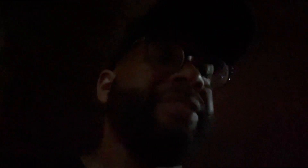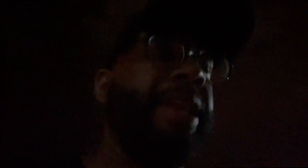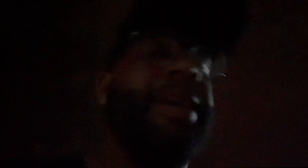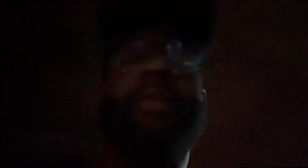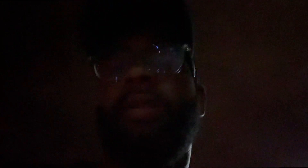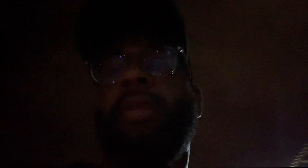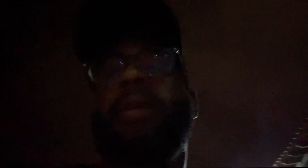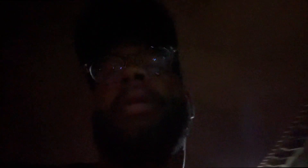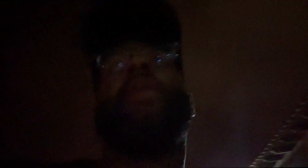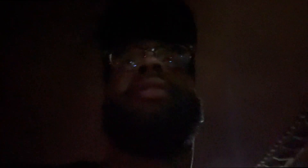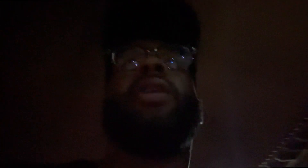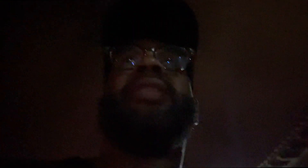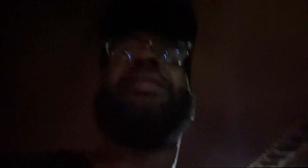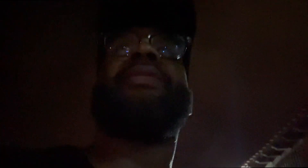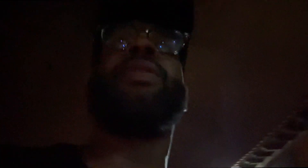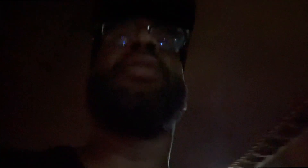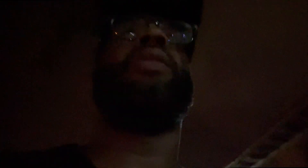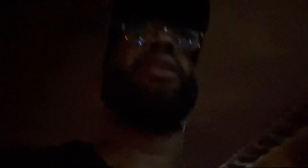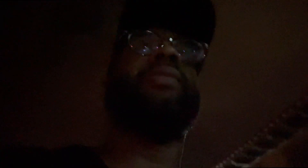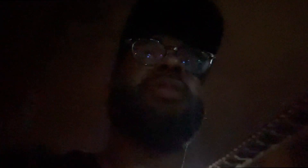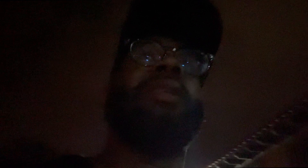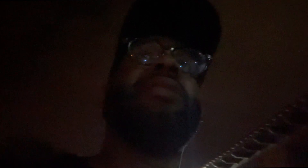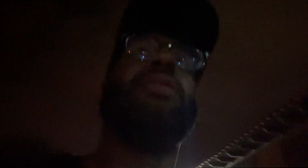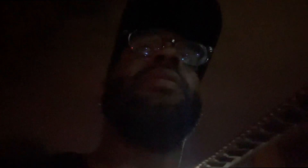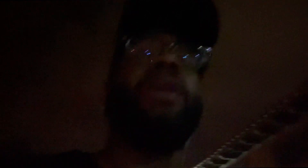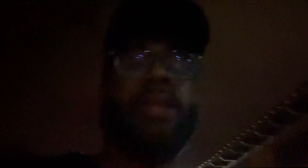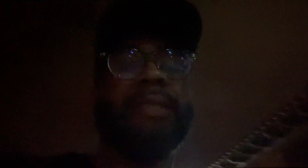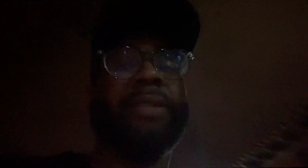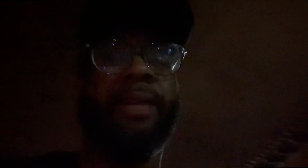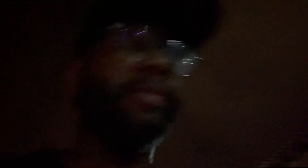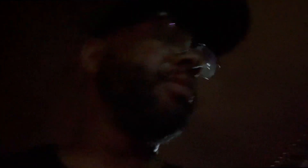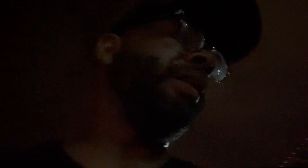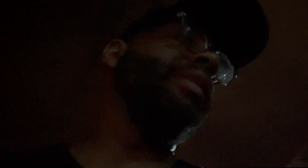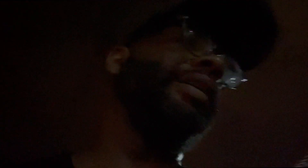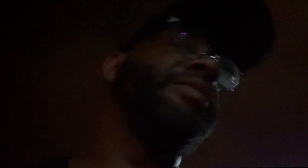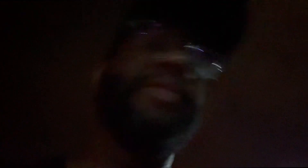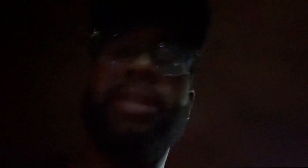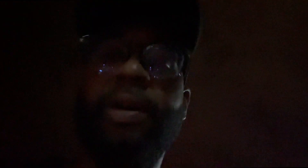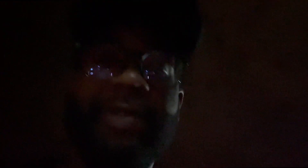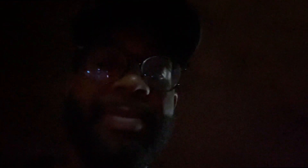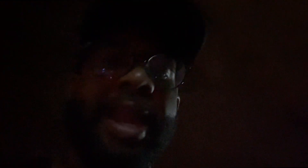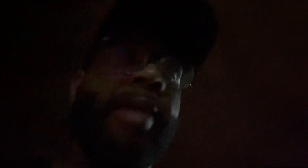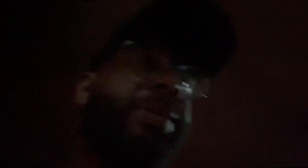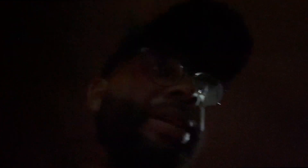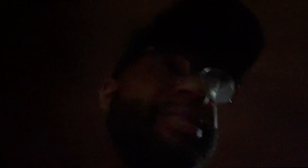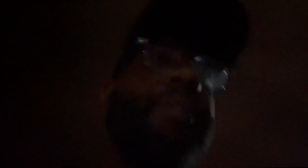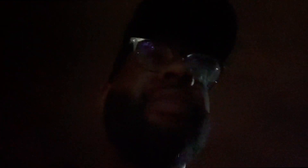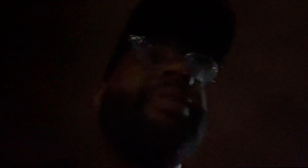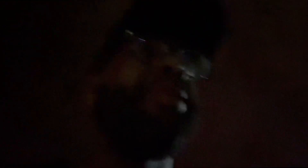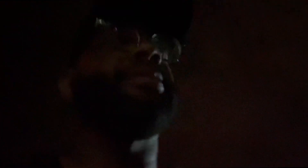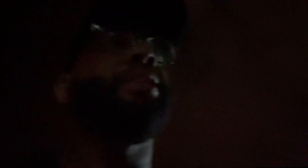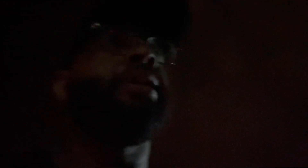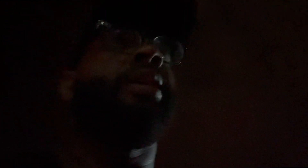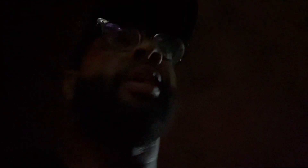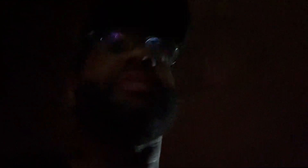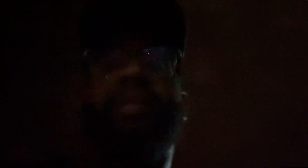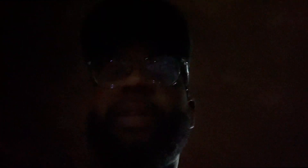firsthand, you know, the stuff that we're doing and we're trying to do and all that stuff. And so you can hopefully be happy and celebrate with us. So